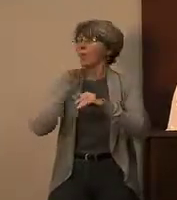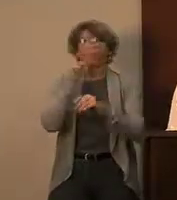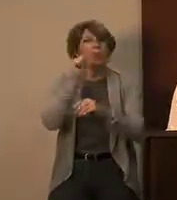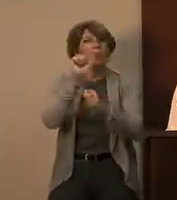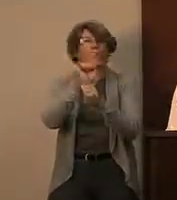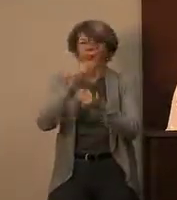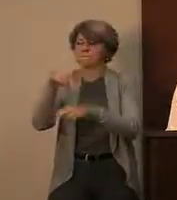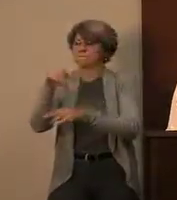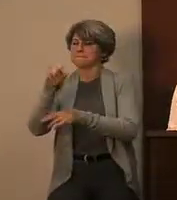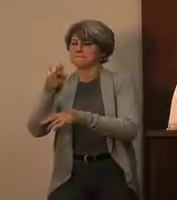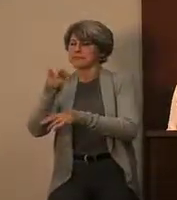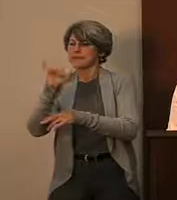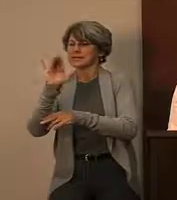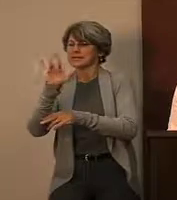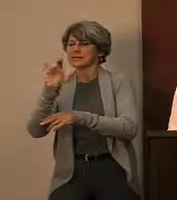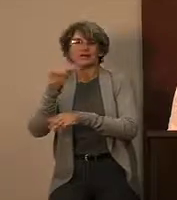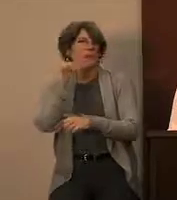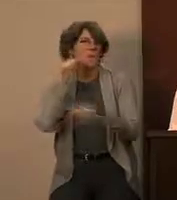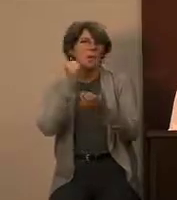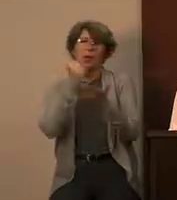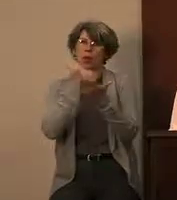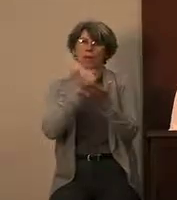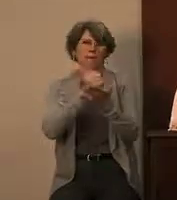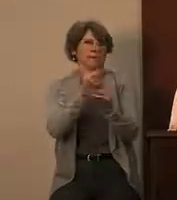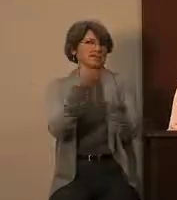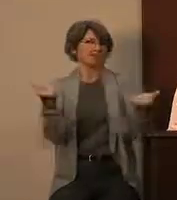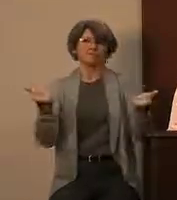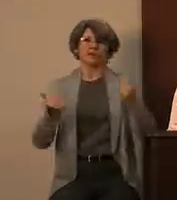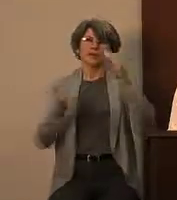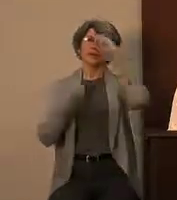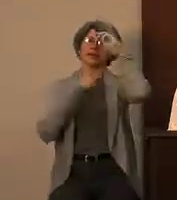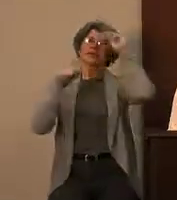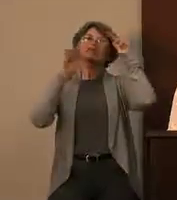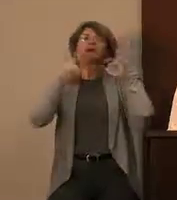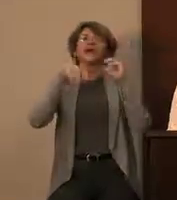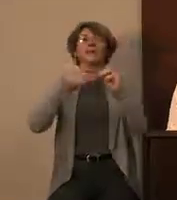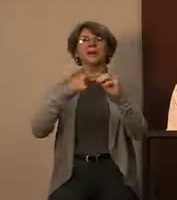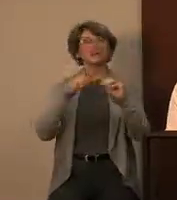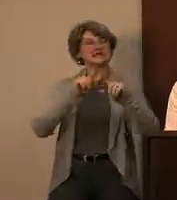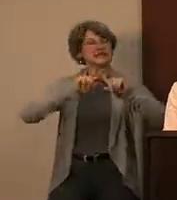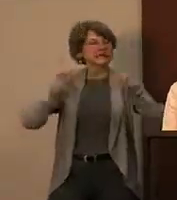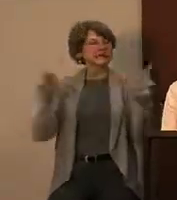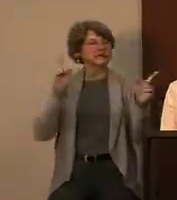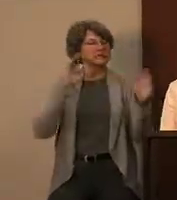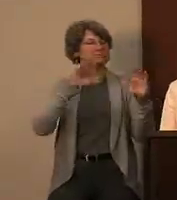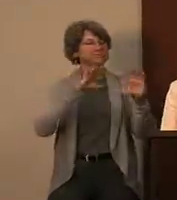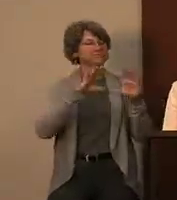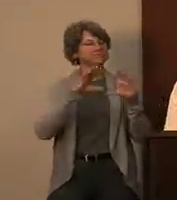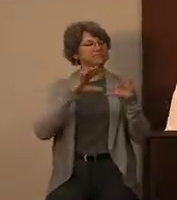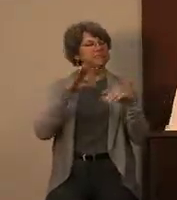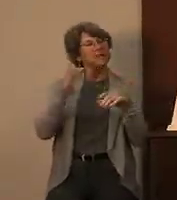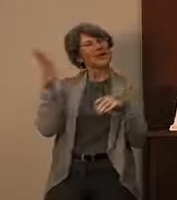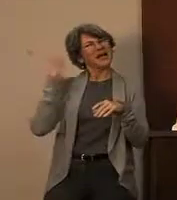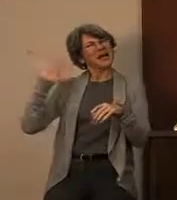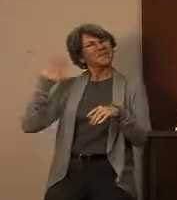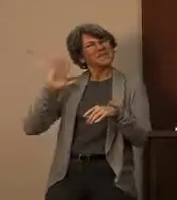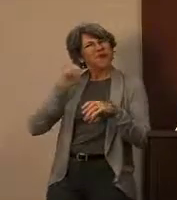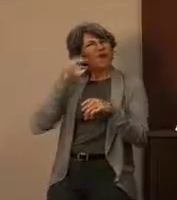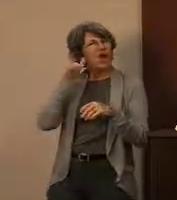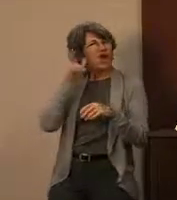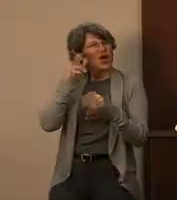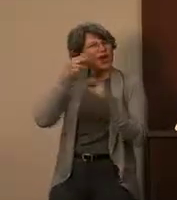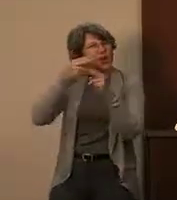concept of colonization versus infection. Back in the older days, you might have heard the term